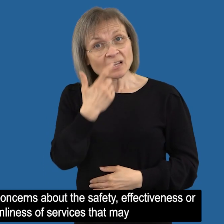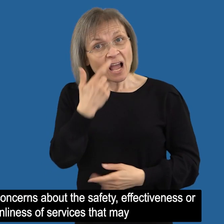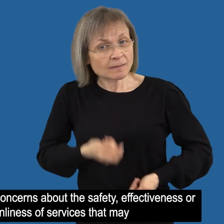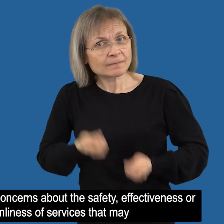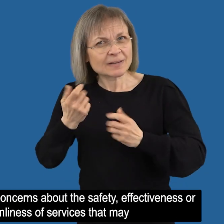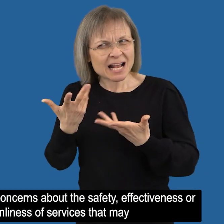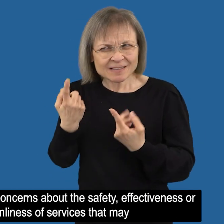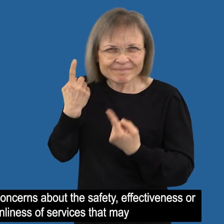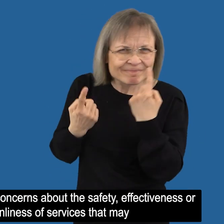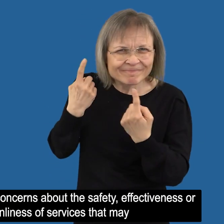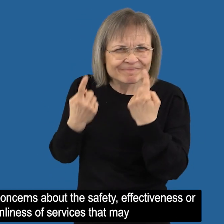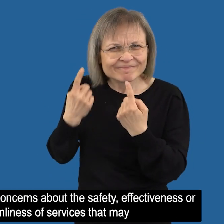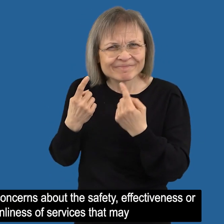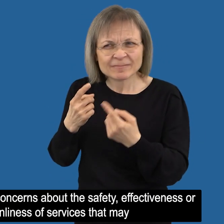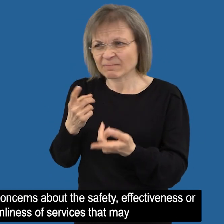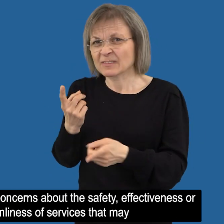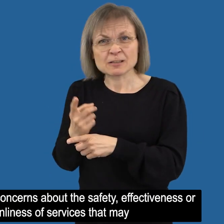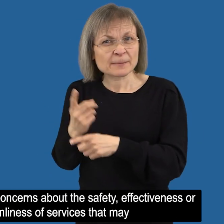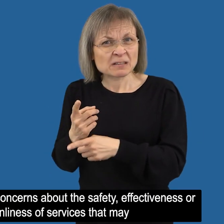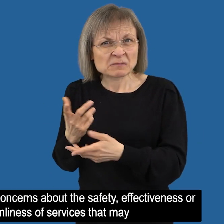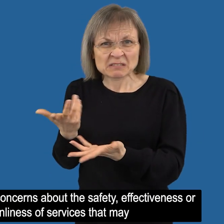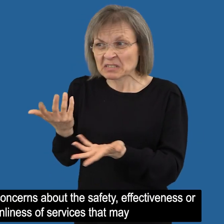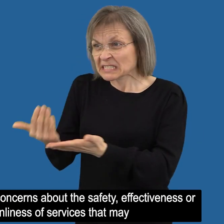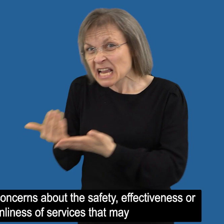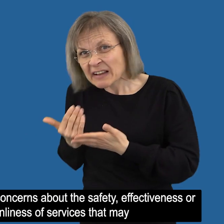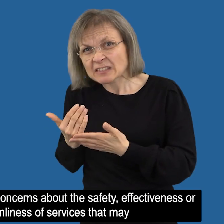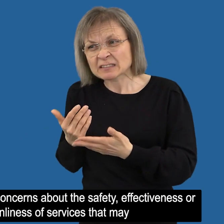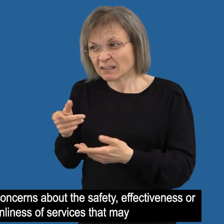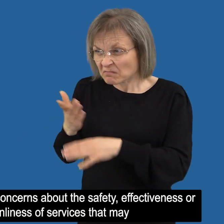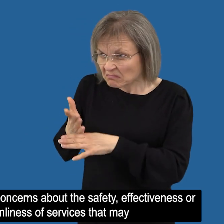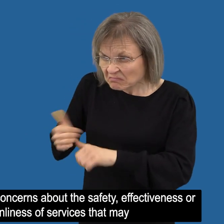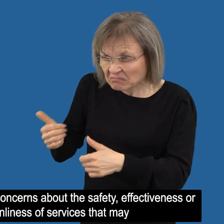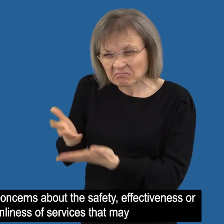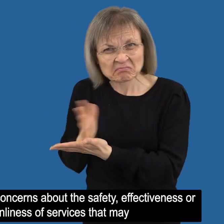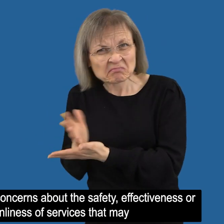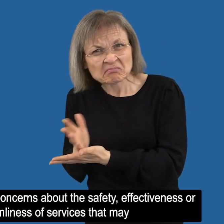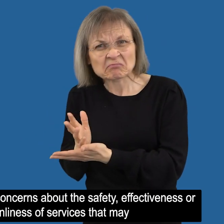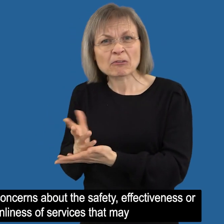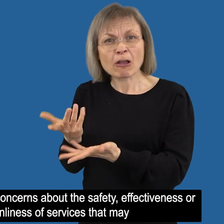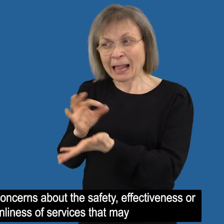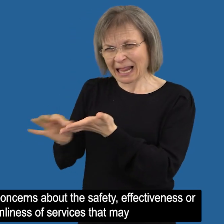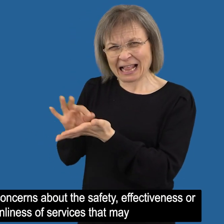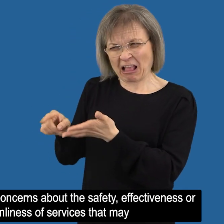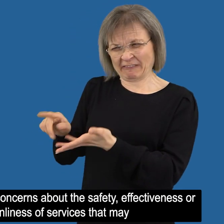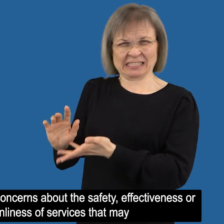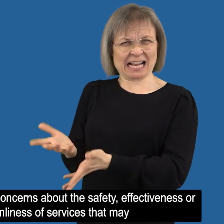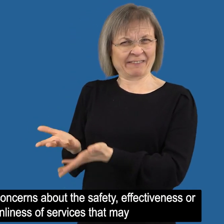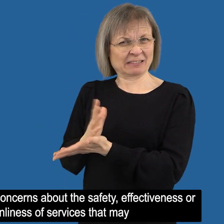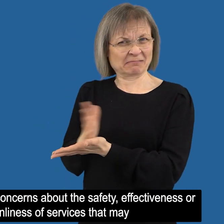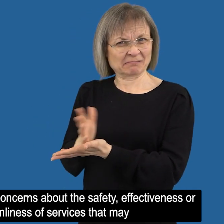I can raise any concerns about the safety, effectiveness or cleanliness of services that may affect my care with a member of